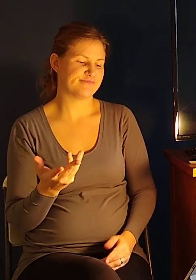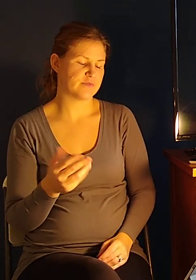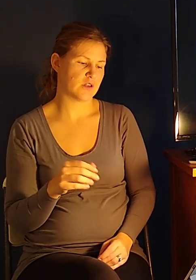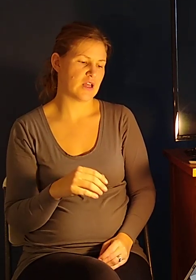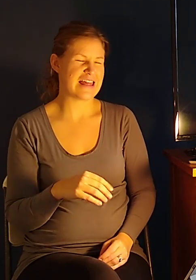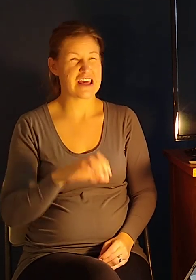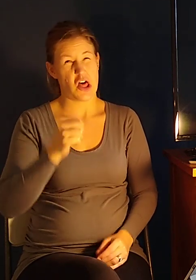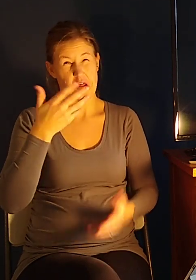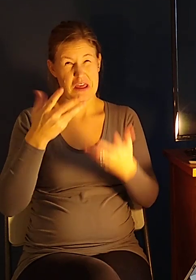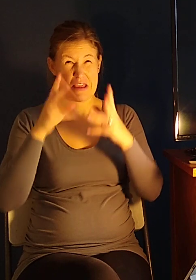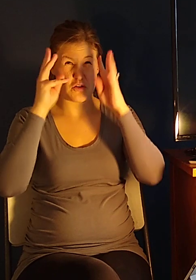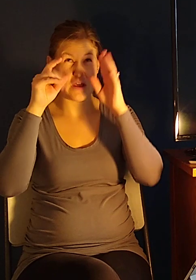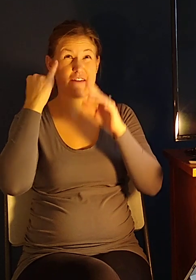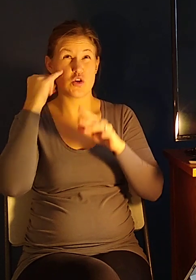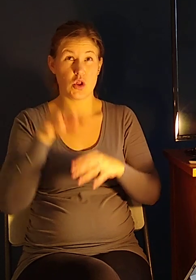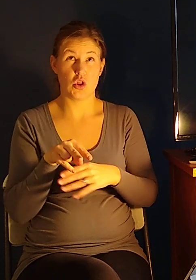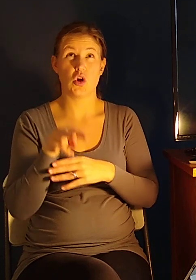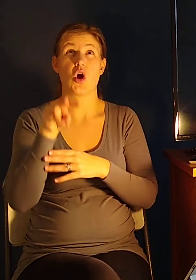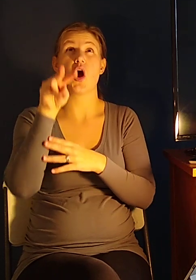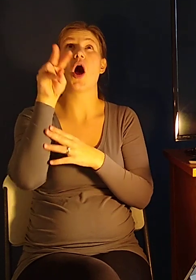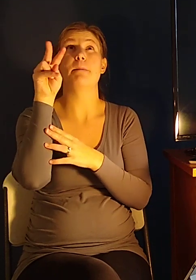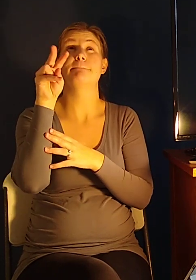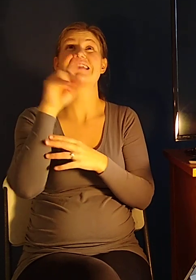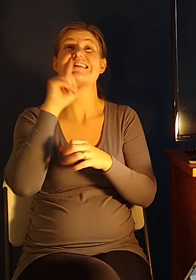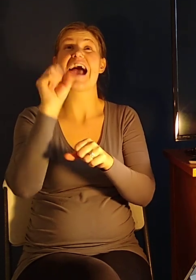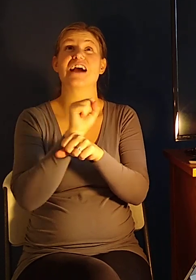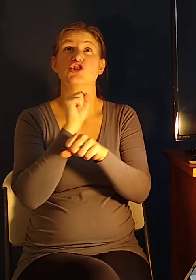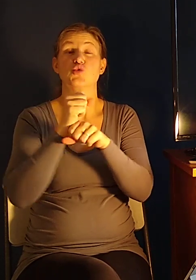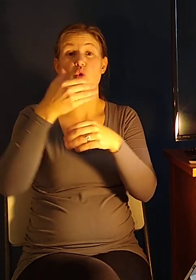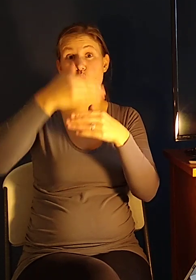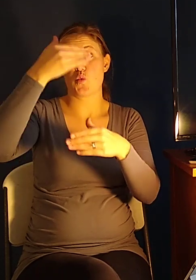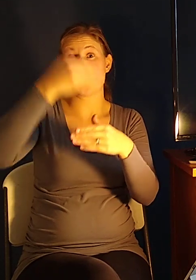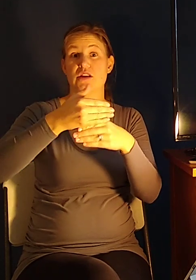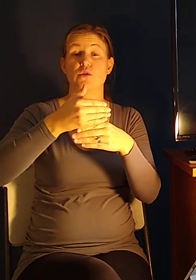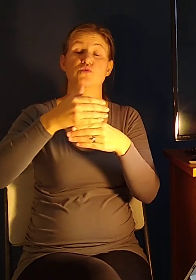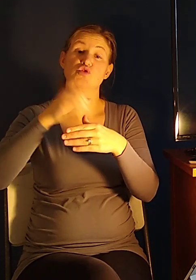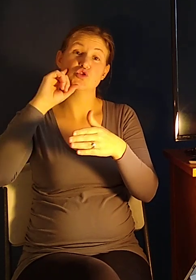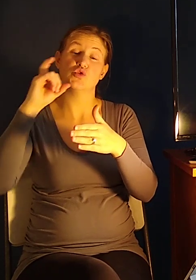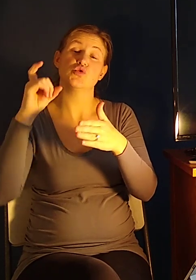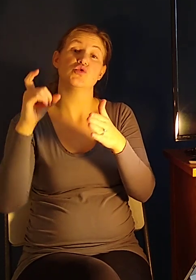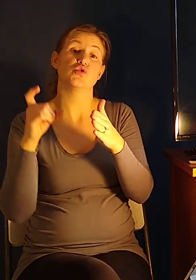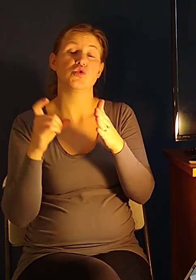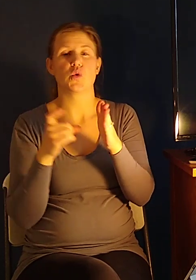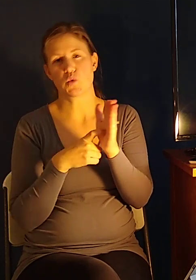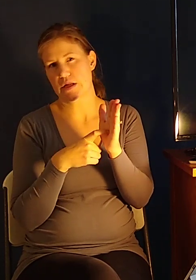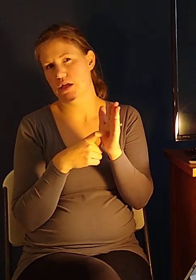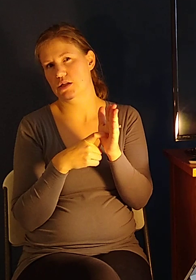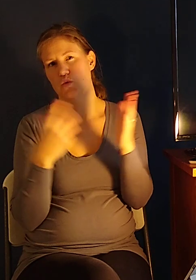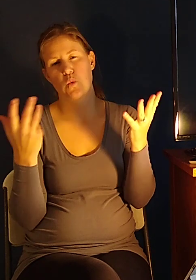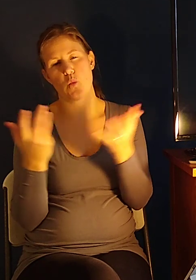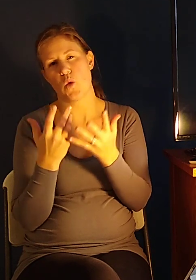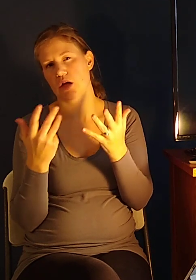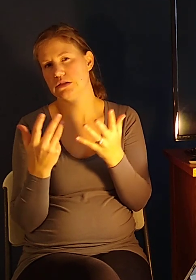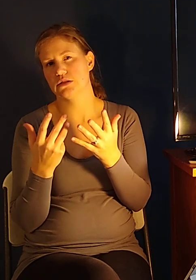look upward at the actual windows, you'll notice that there are what is